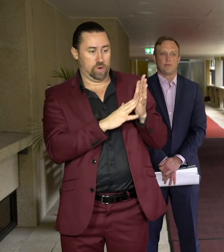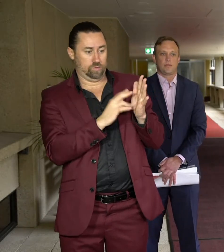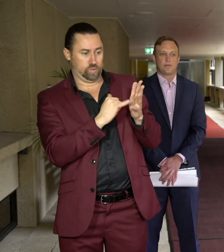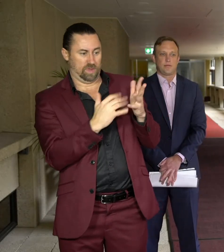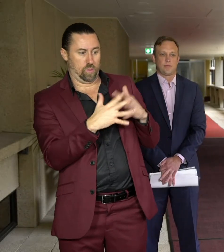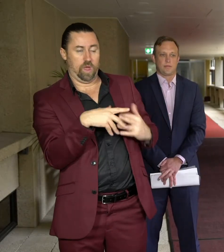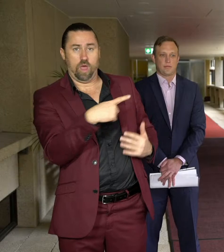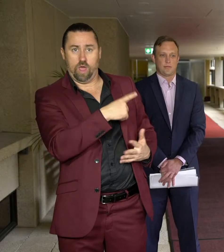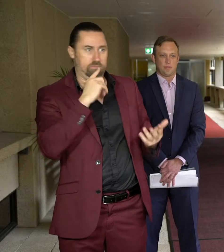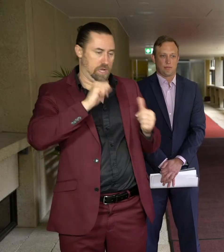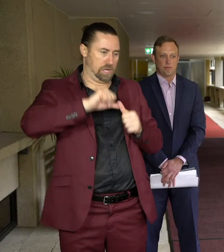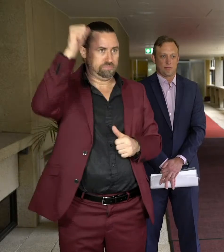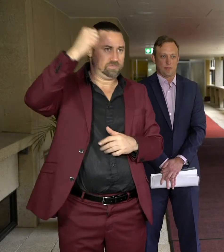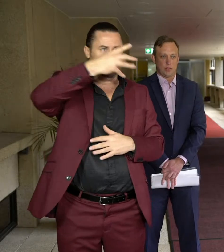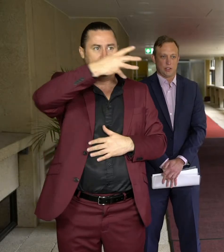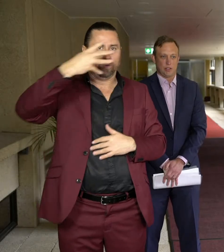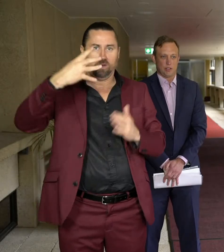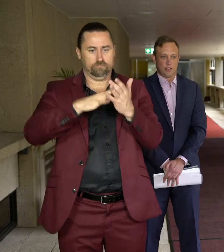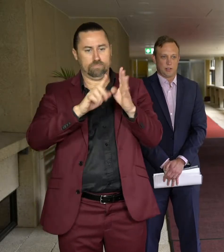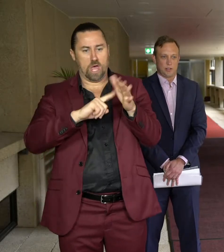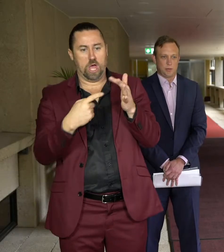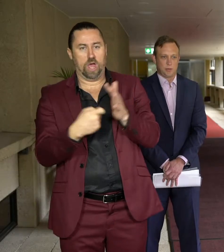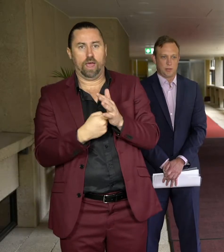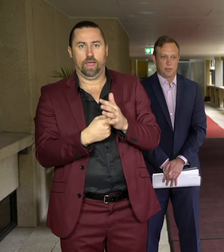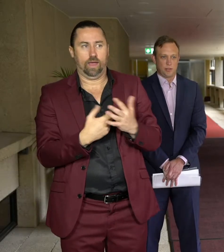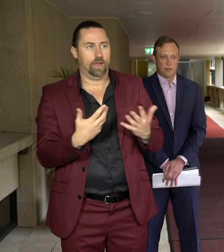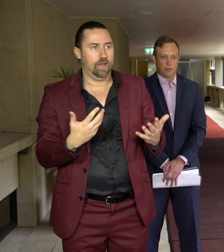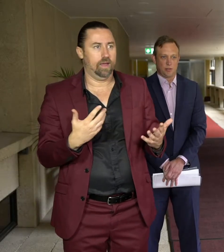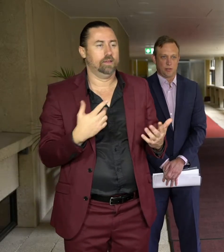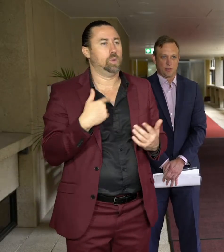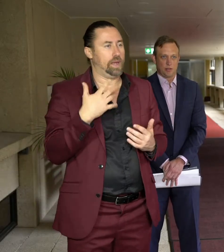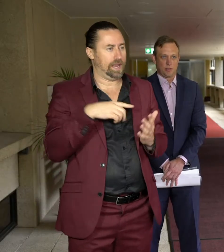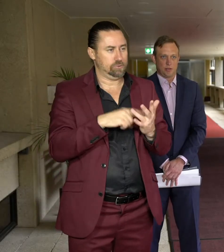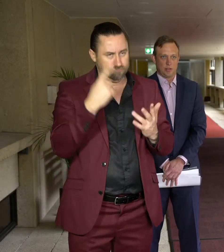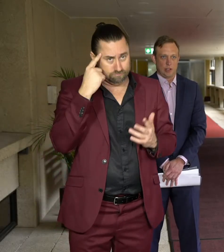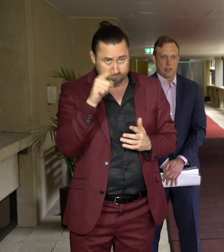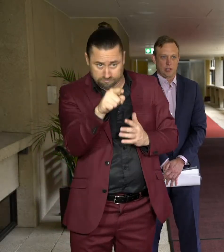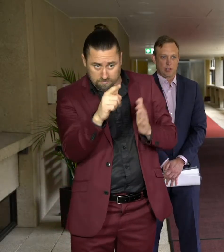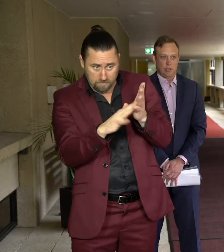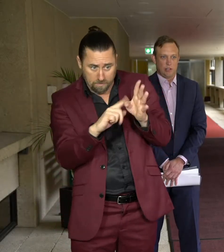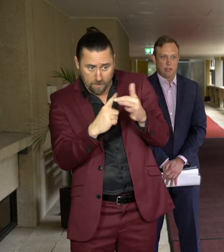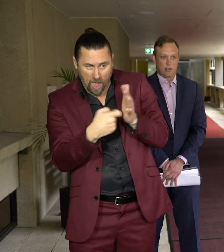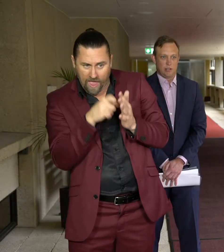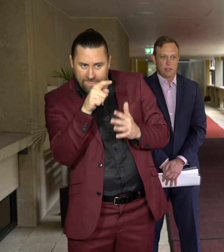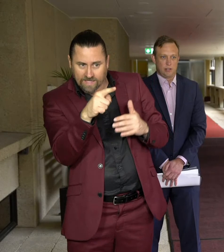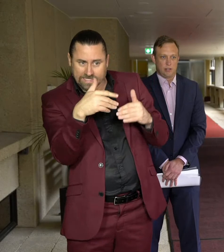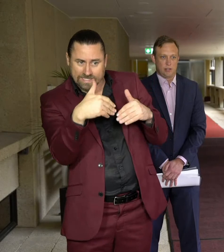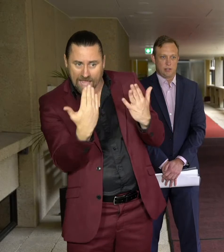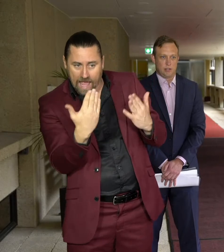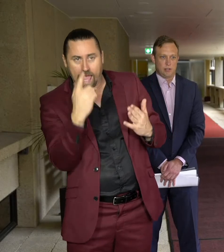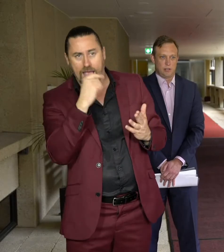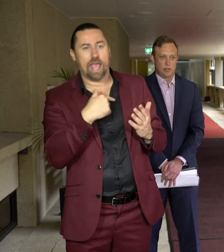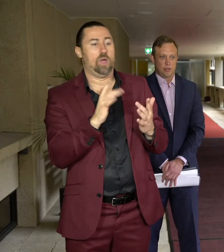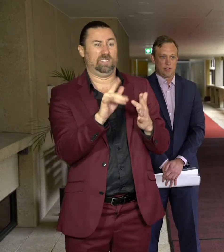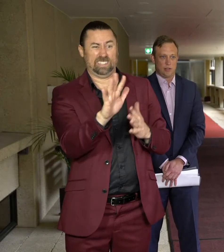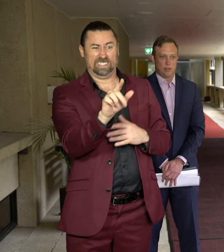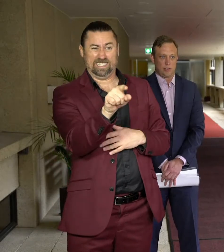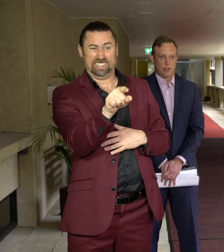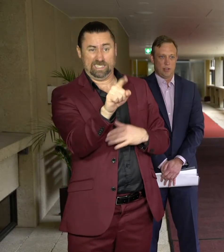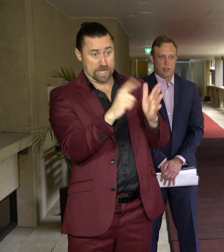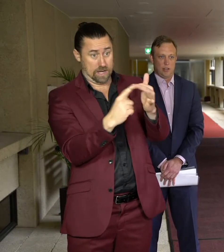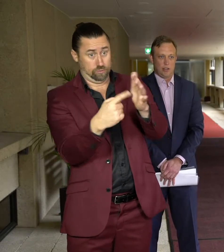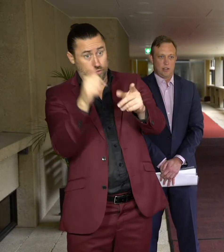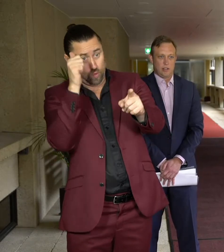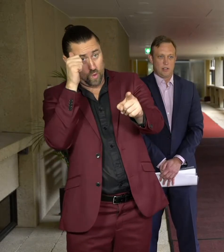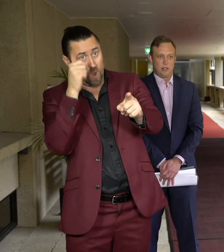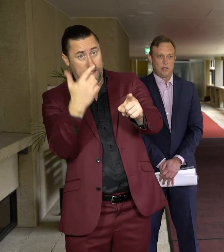seen. For us to be able to narrow down and say, you've been at Myers that day, we can contact you and say, please